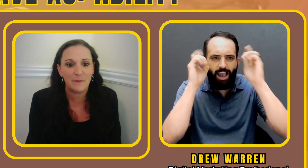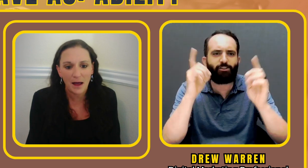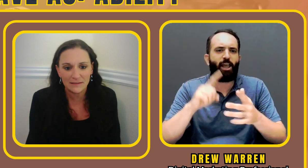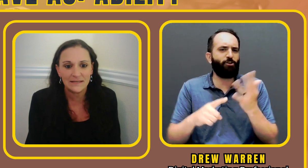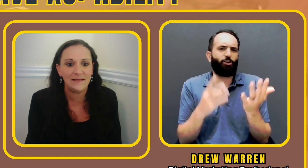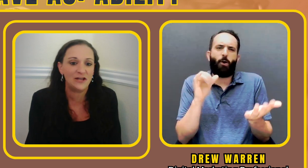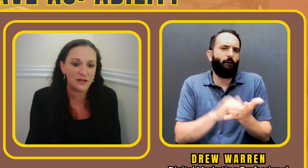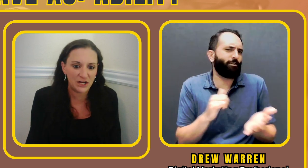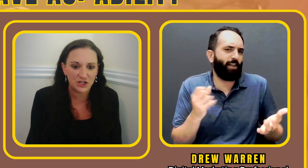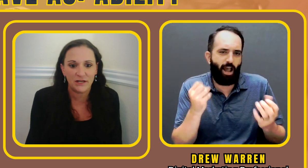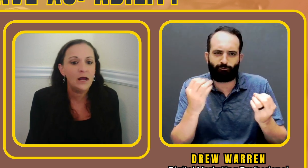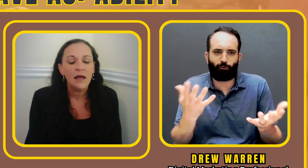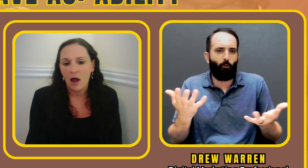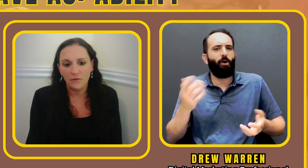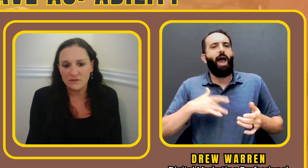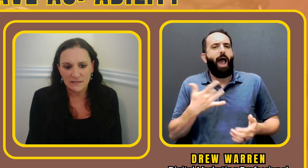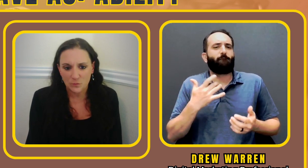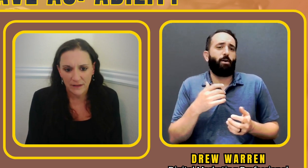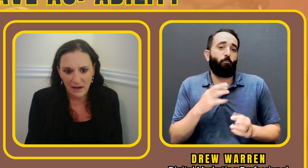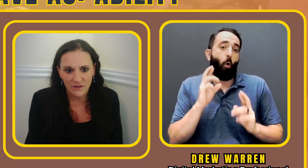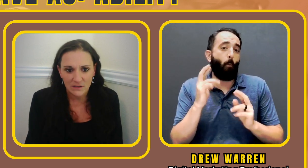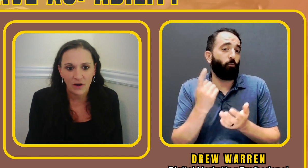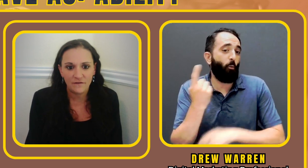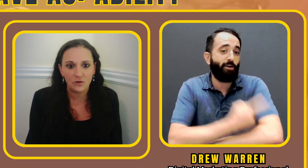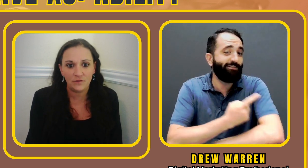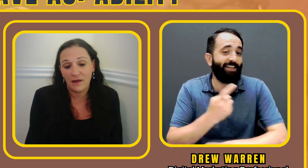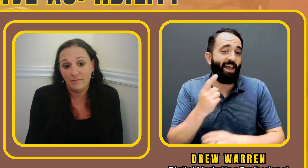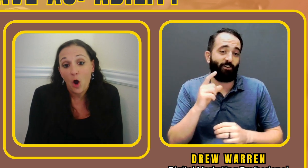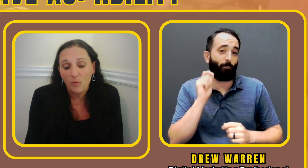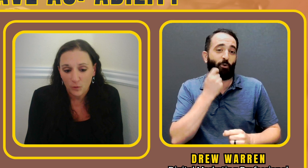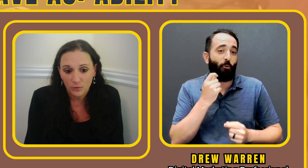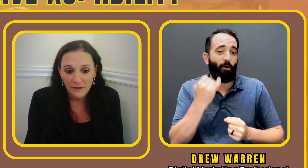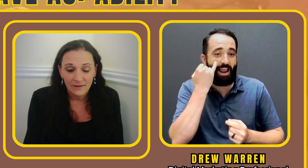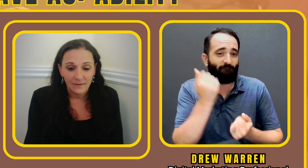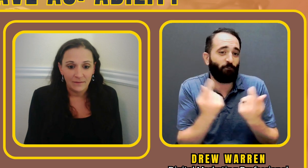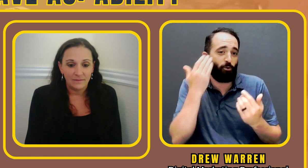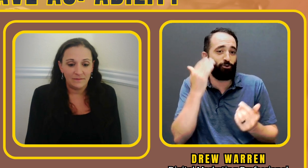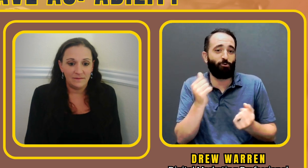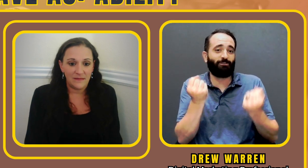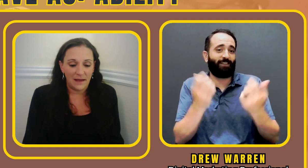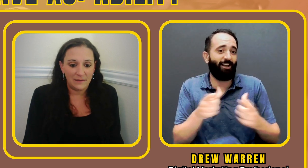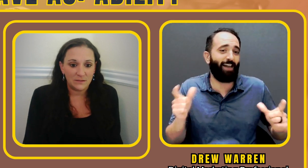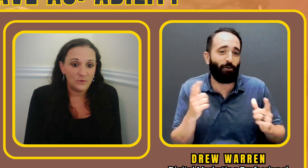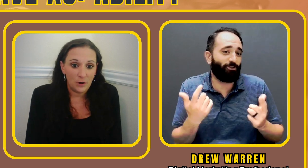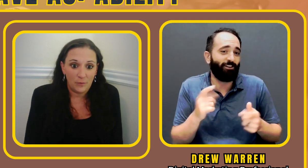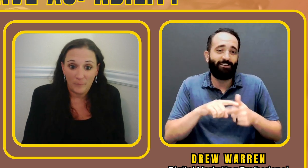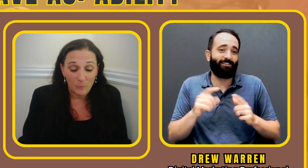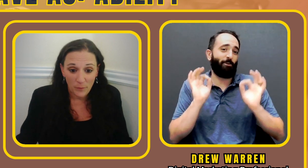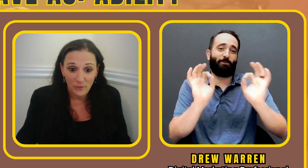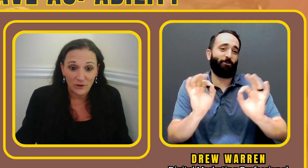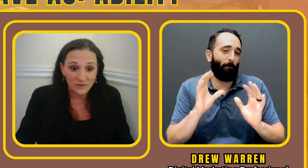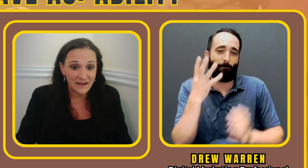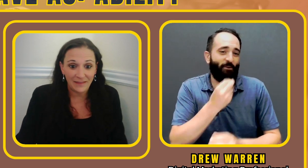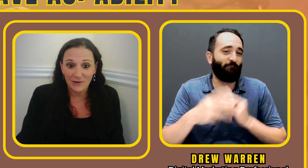influence, policy, education, all those things run the gamut. So I feel hopeful that it's,